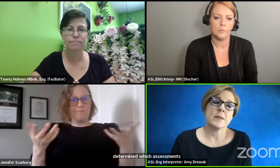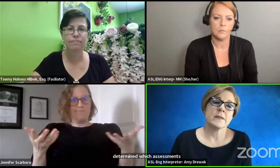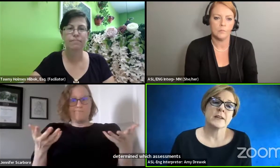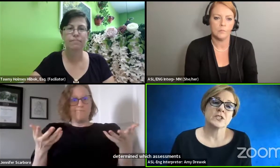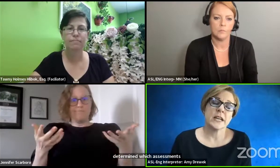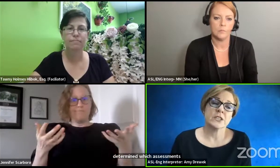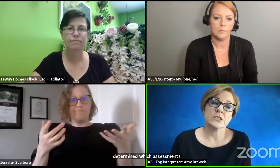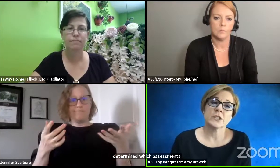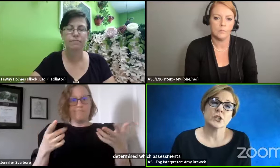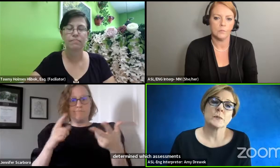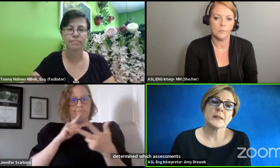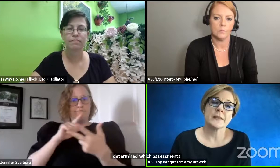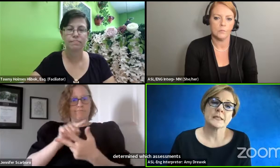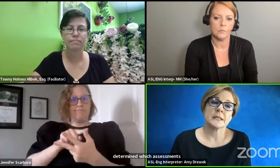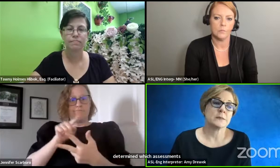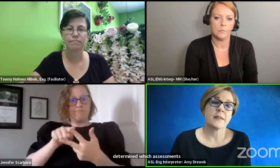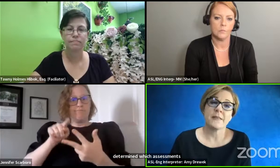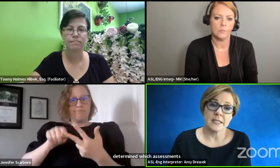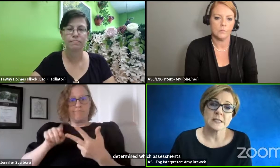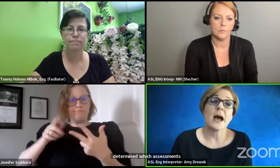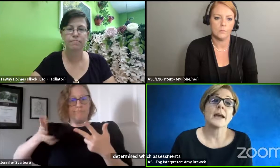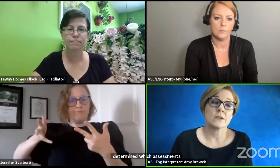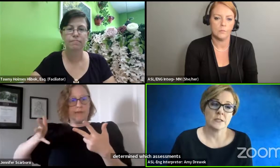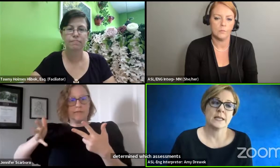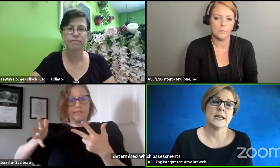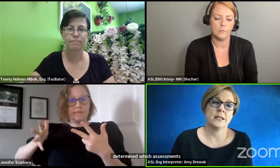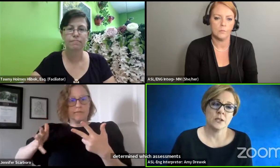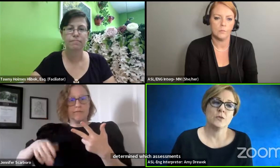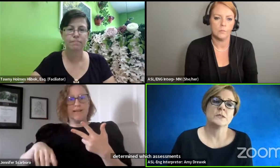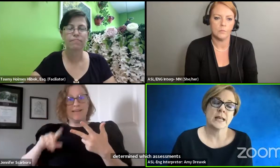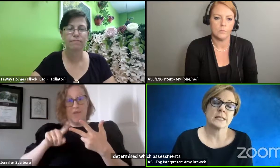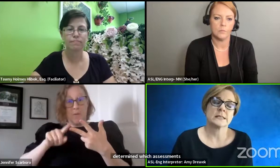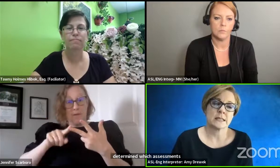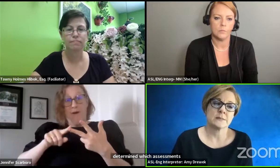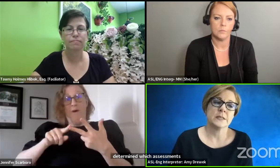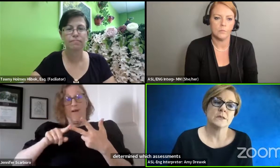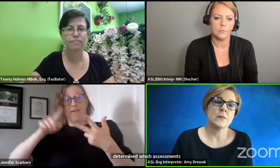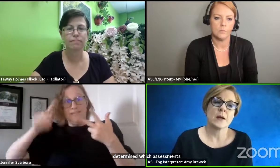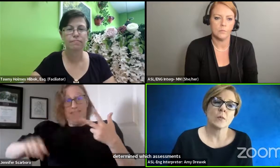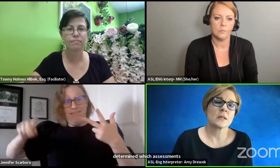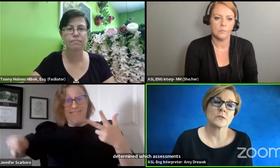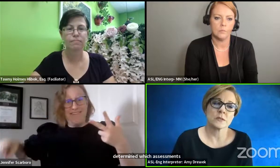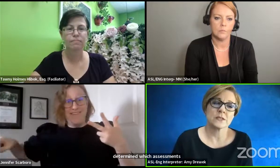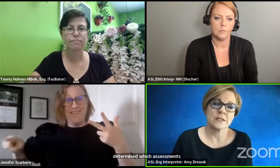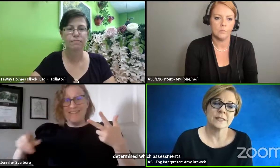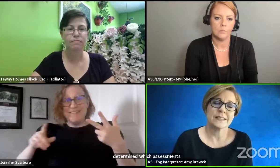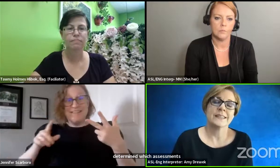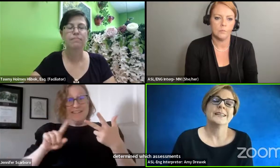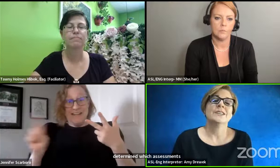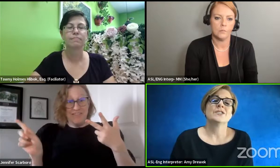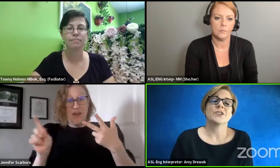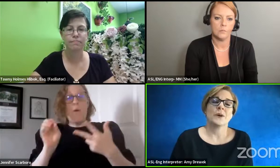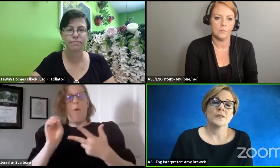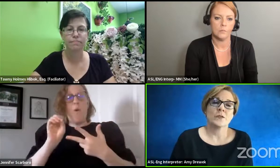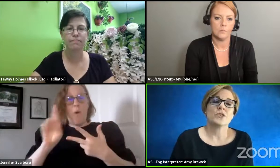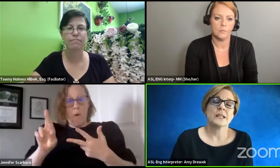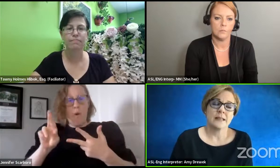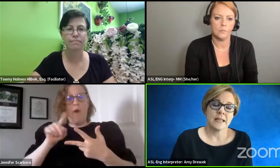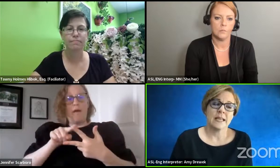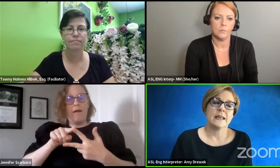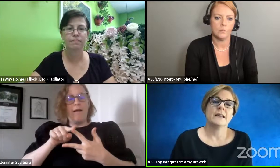if the State Department of Education determined the assessment that the entire state used that assessment, no matter what school district.